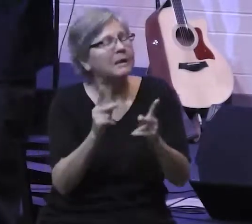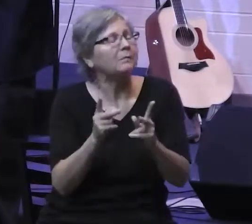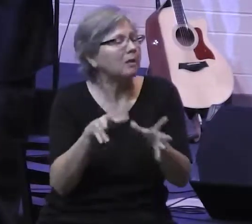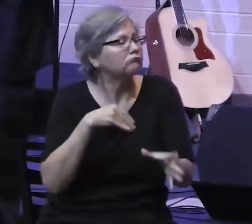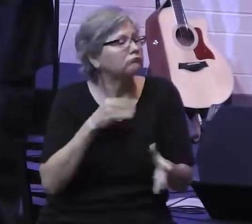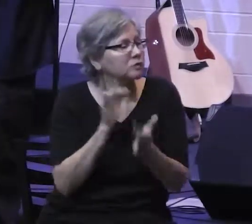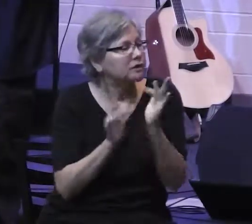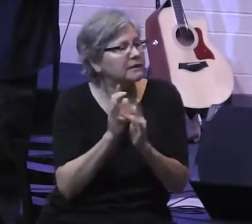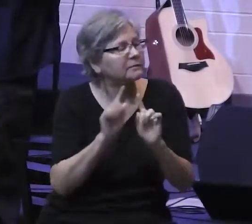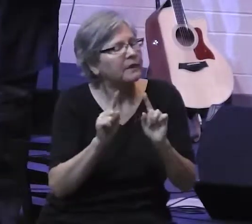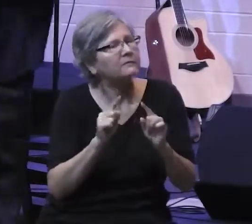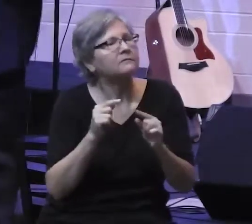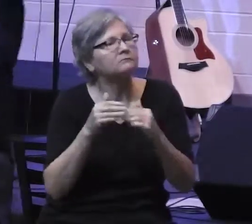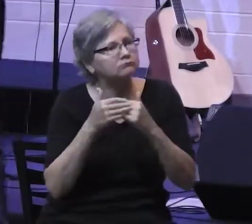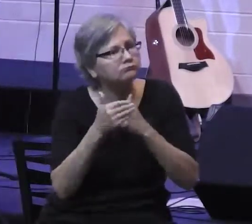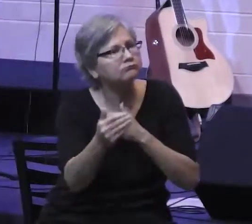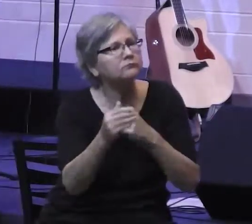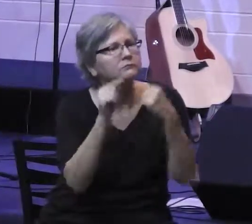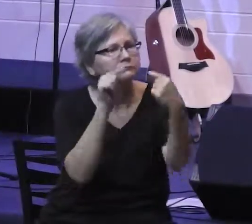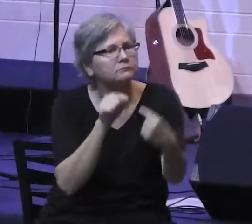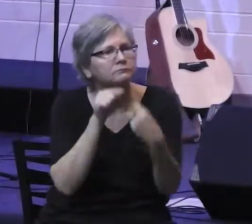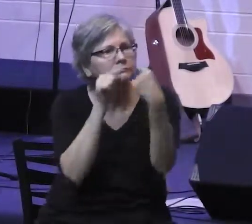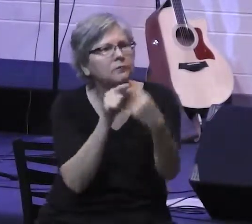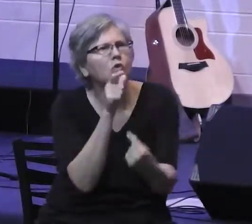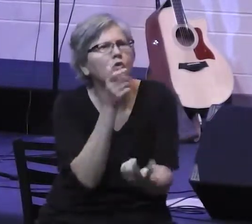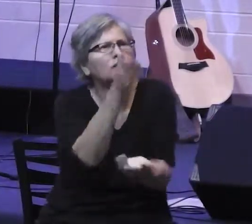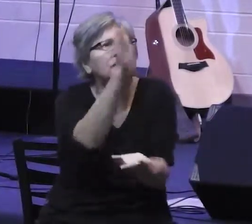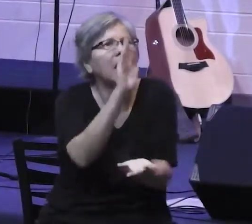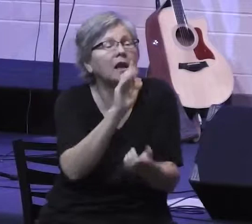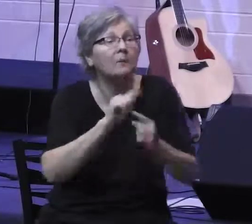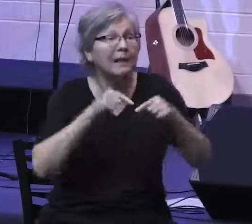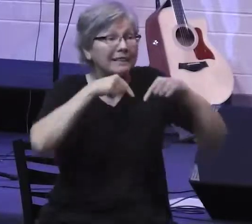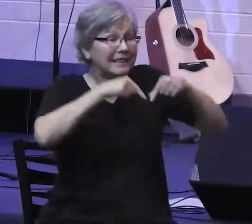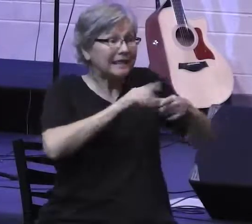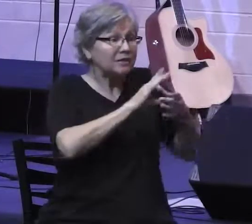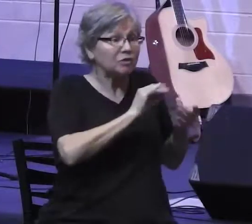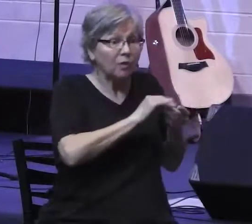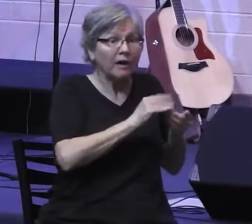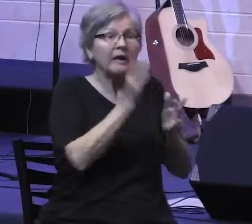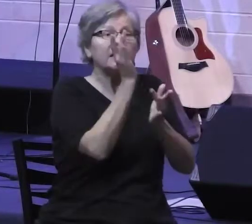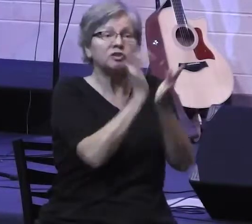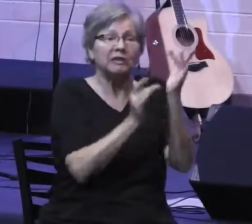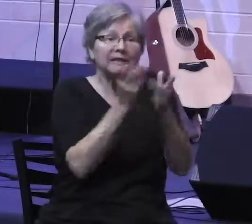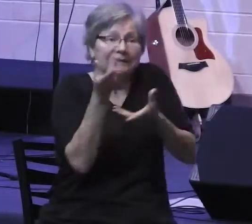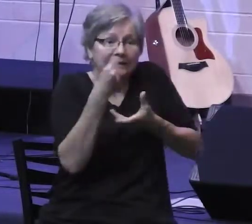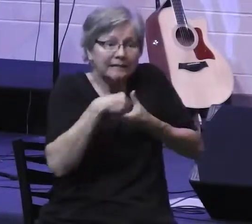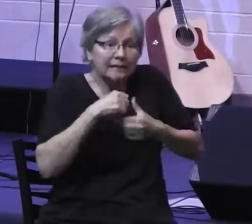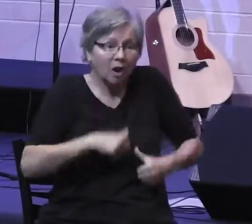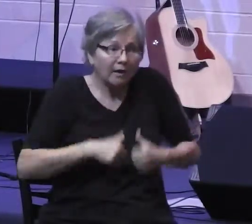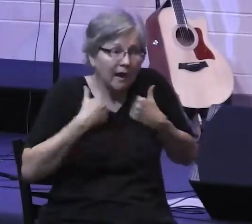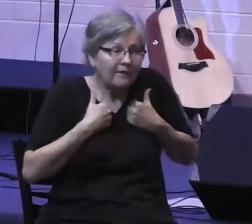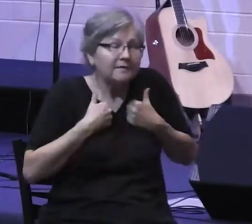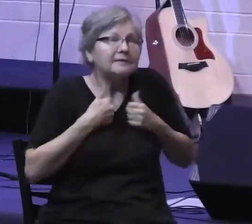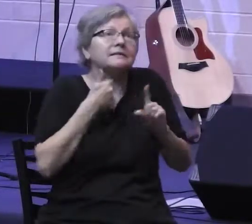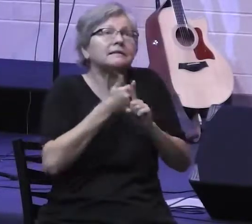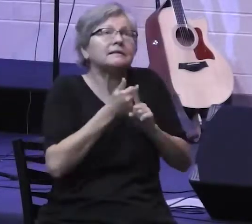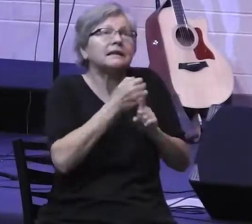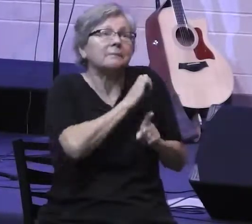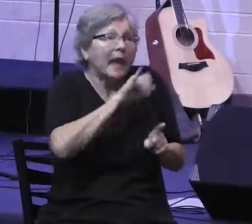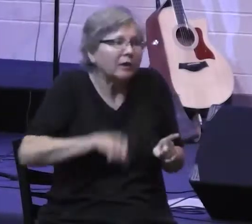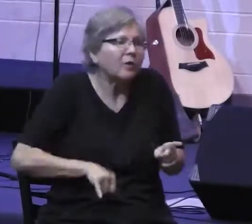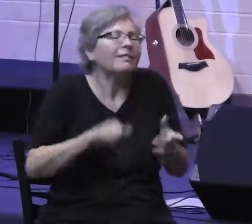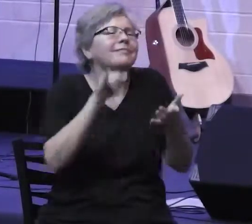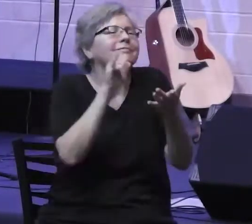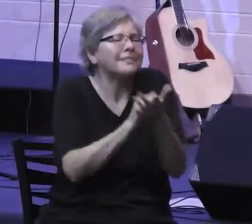who God is. But in this story, where Jesus is in our lives, and he's Emmanuel, and he's a part of it, this is where transformation